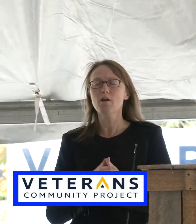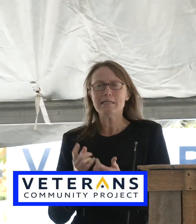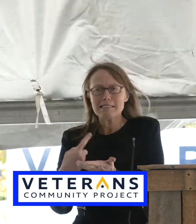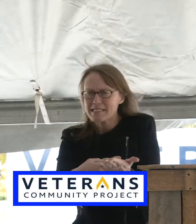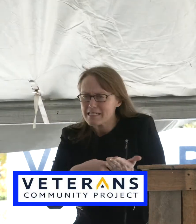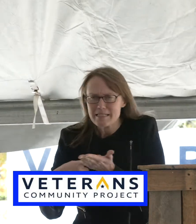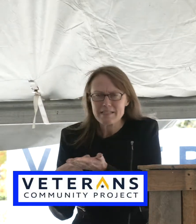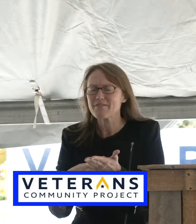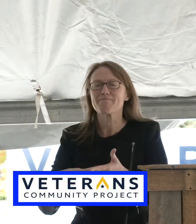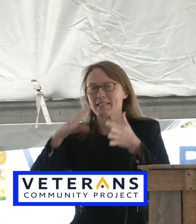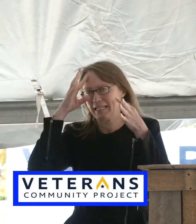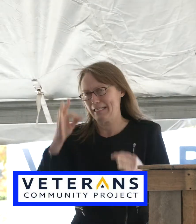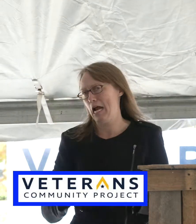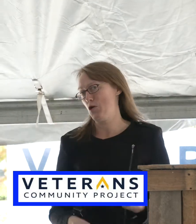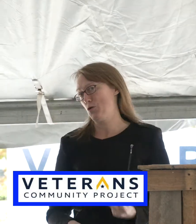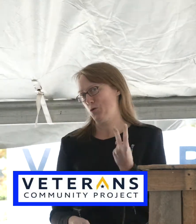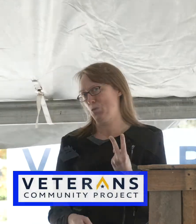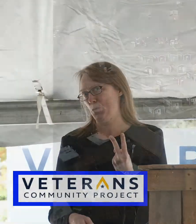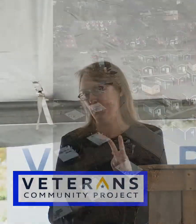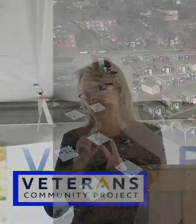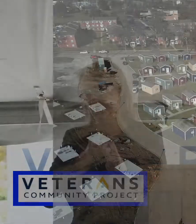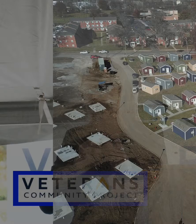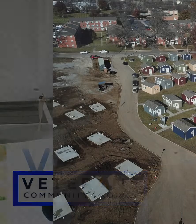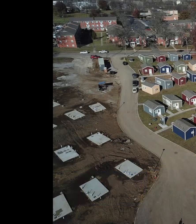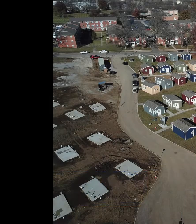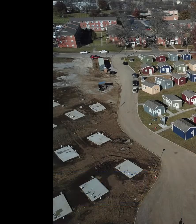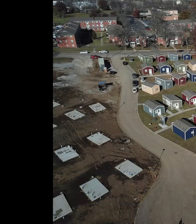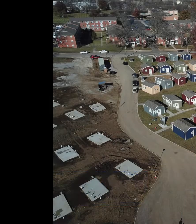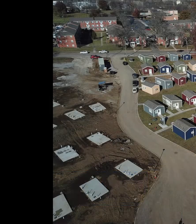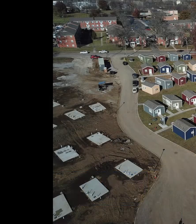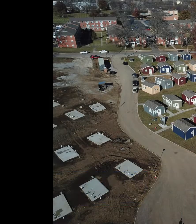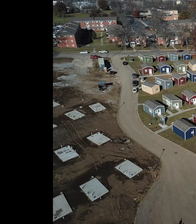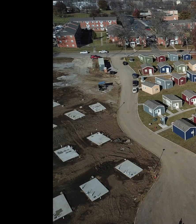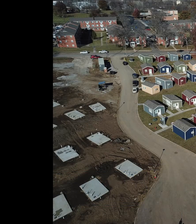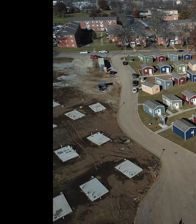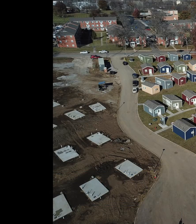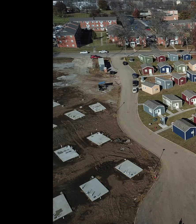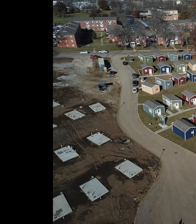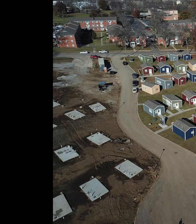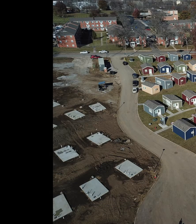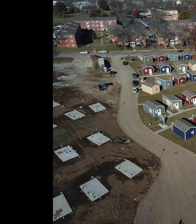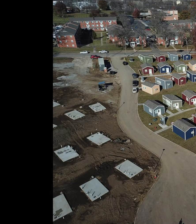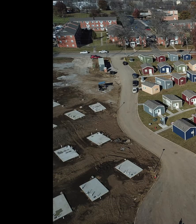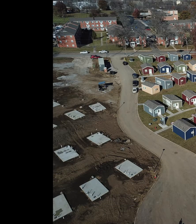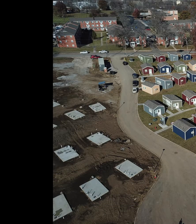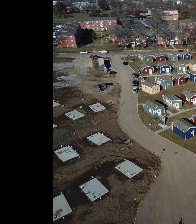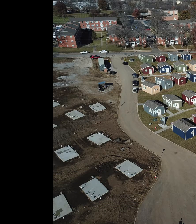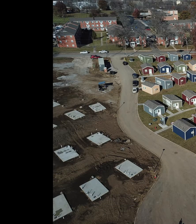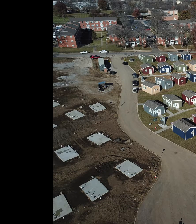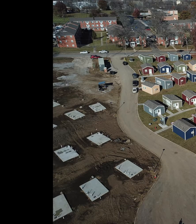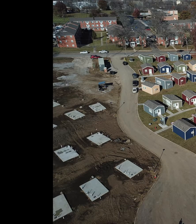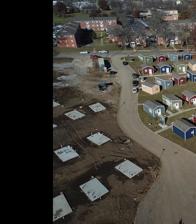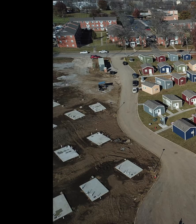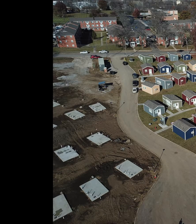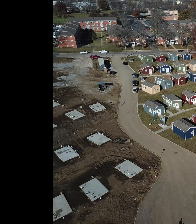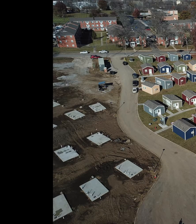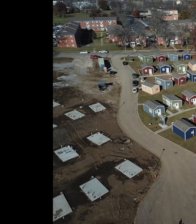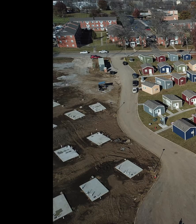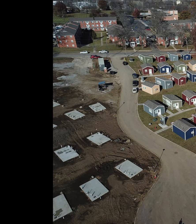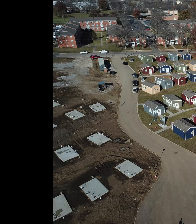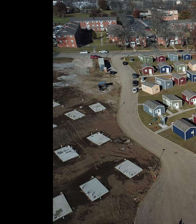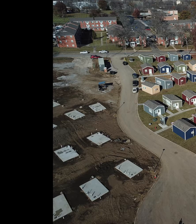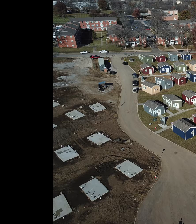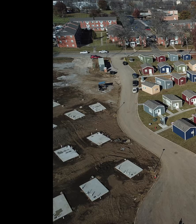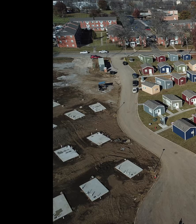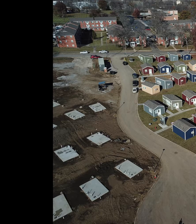So we landed on a village of tiny homes as transitional housing for the homeless population. But more important, or just